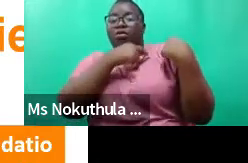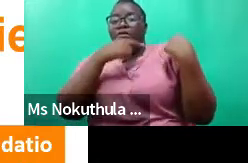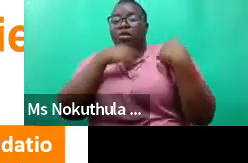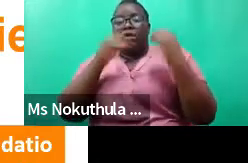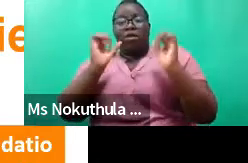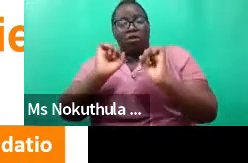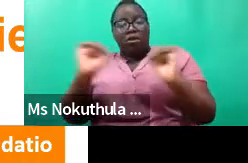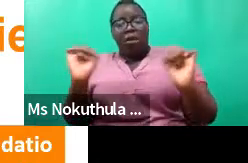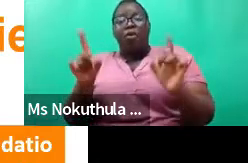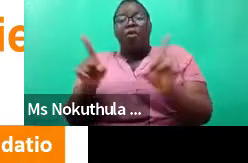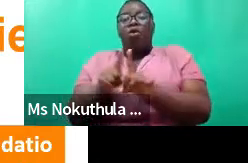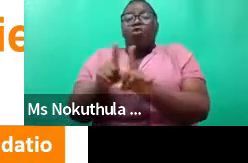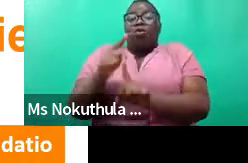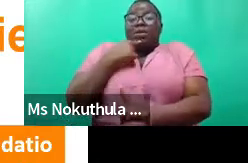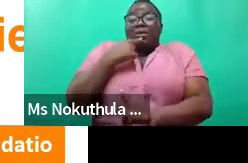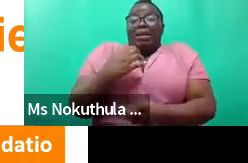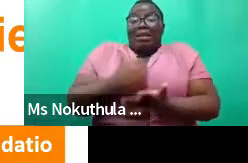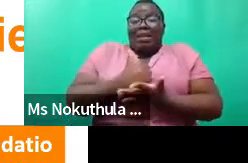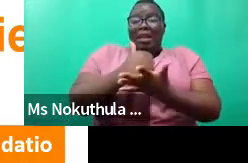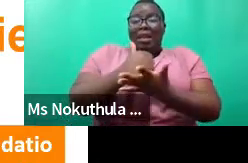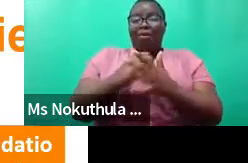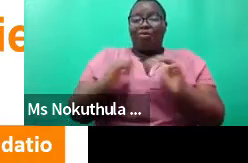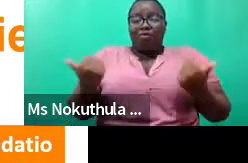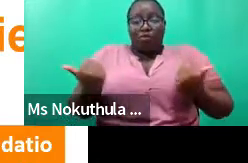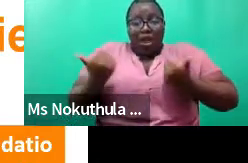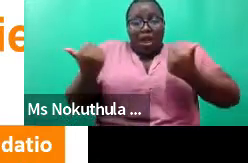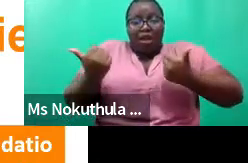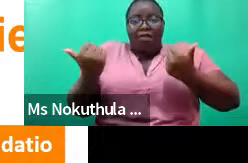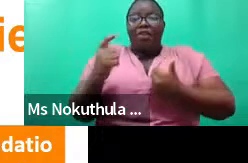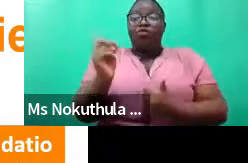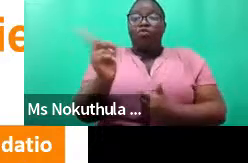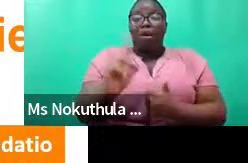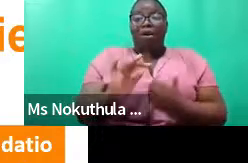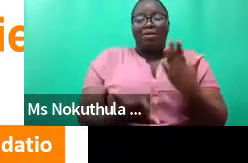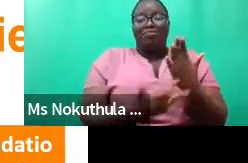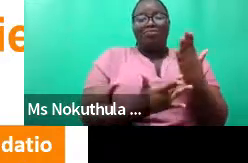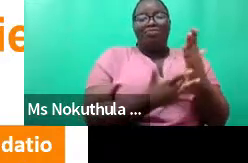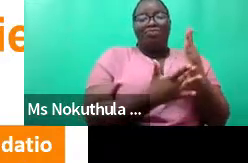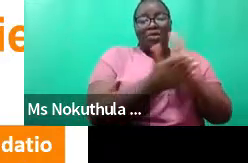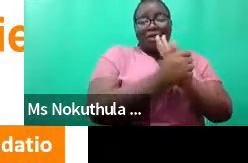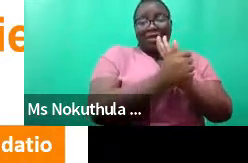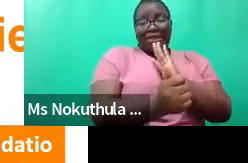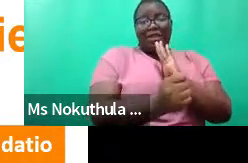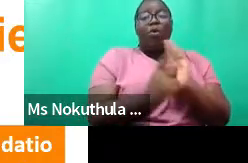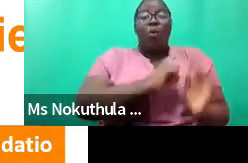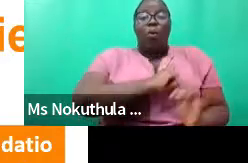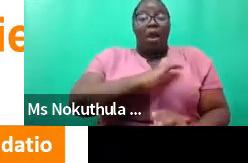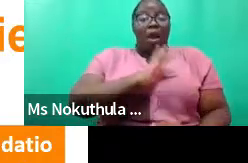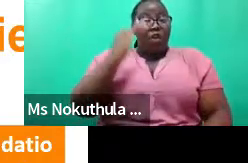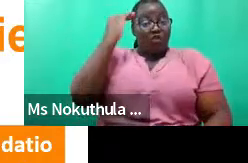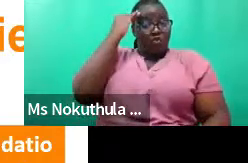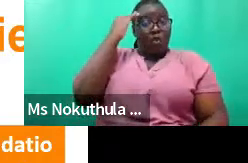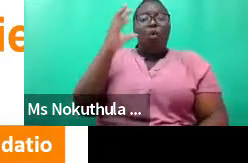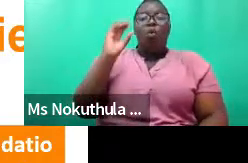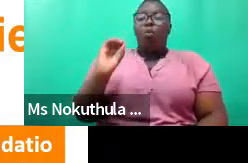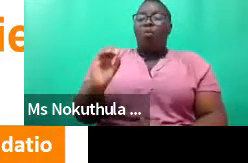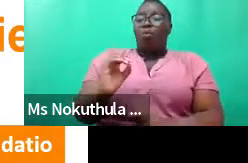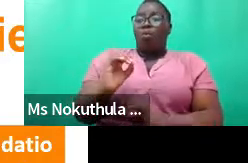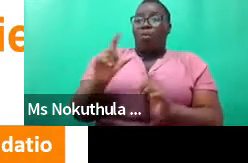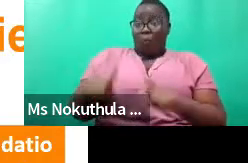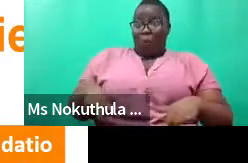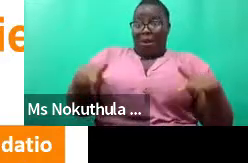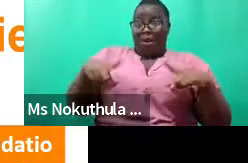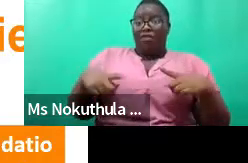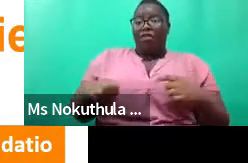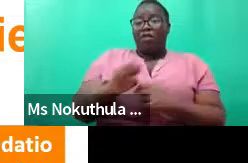that it helped them to advance their technological skill, as we know that we live in the fourth industrial revolution. Having this skill is more like